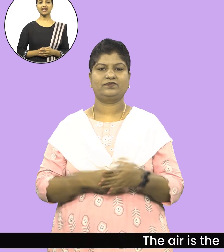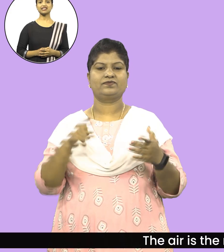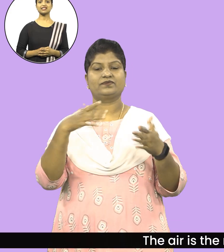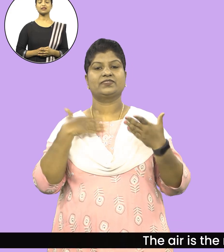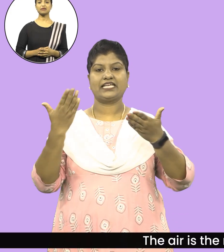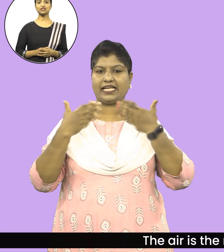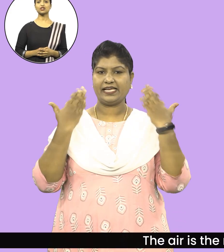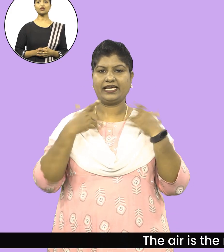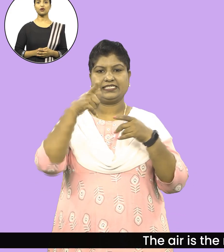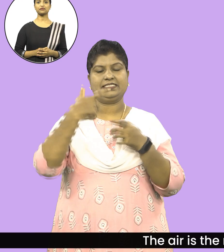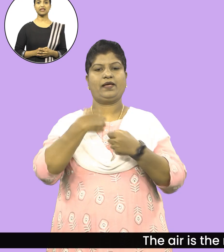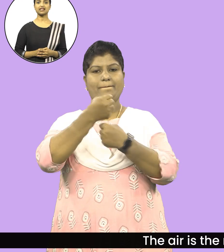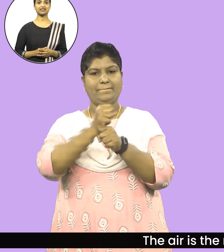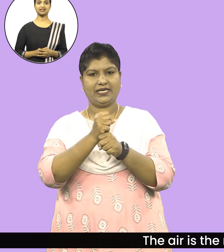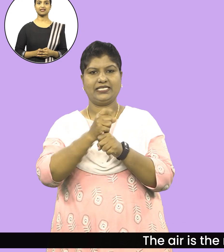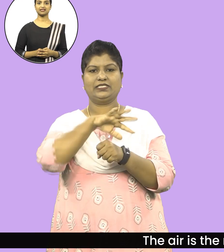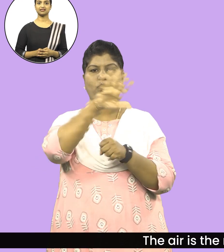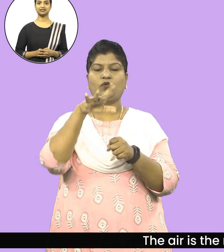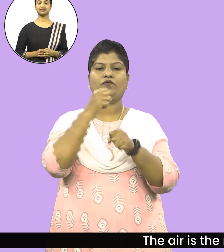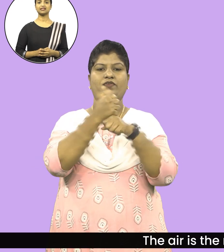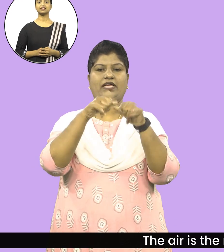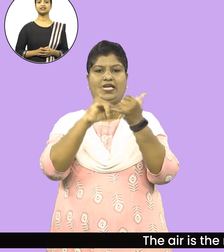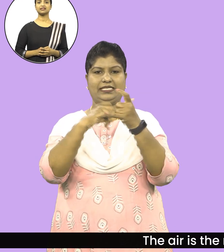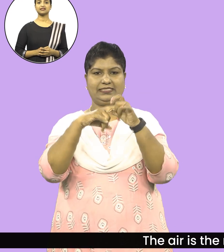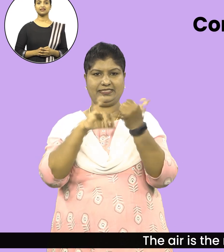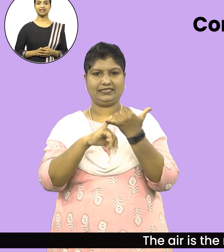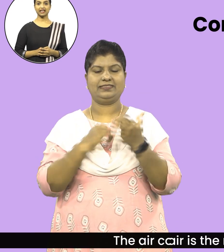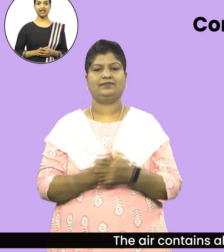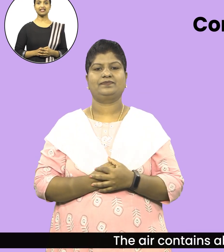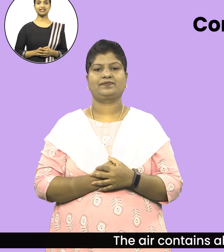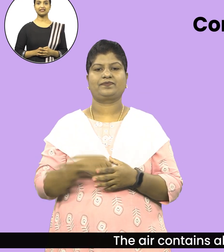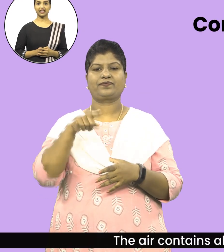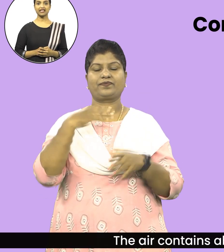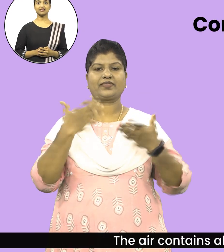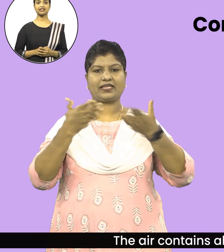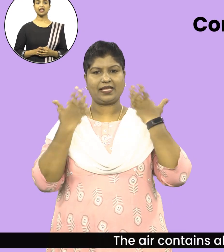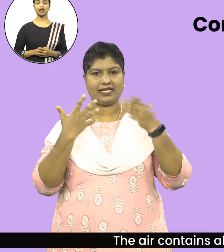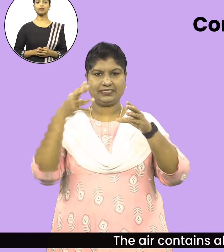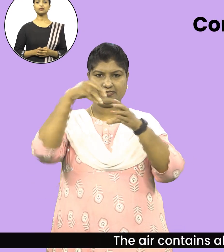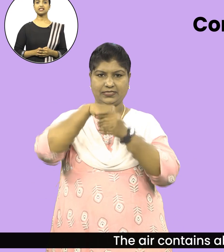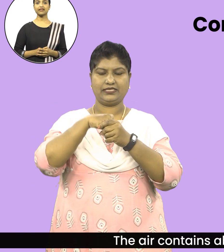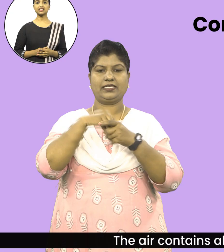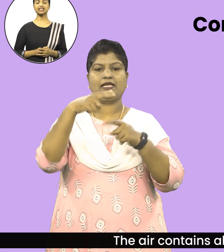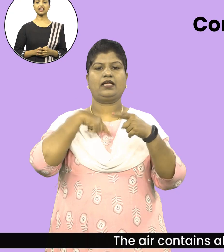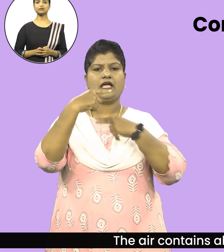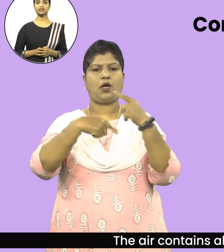The air is a mixture of gases. The air contains